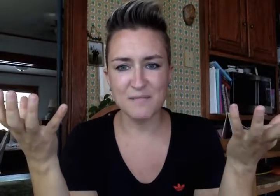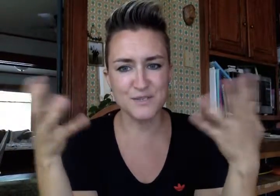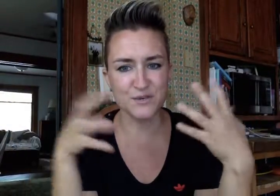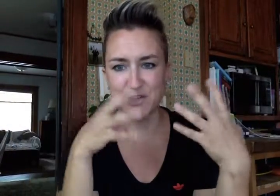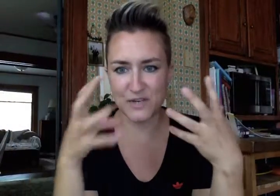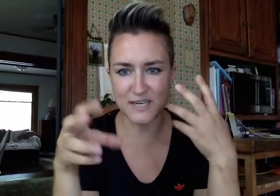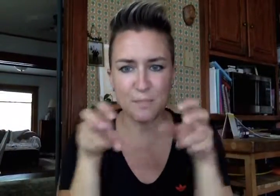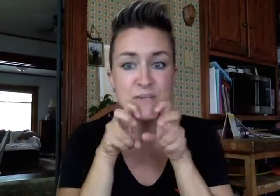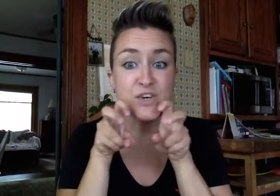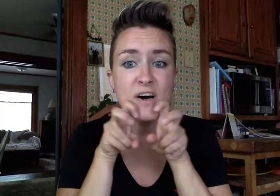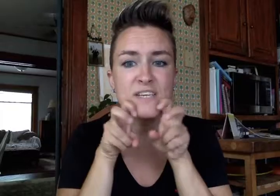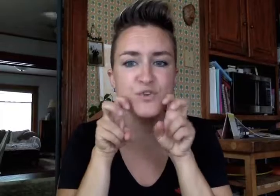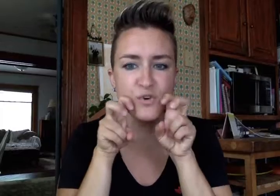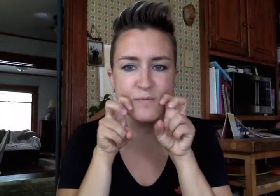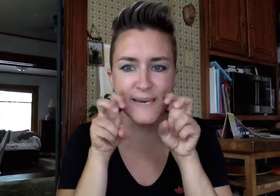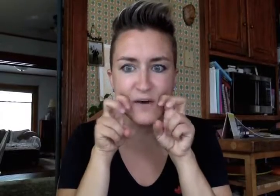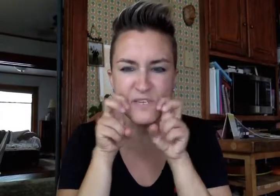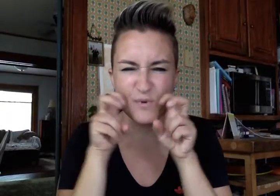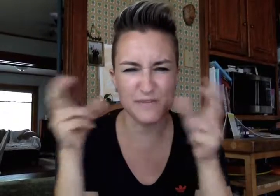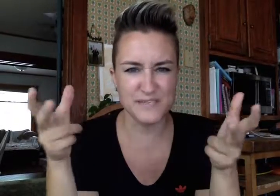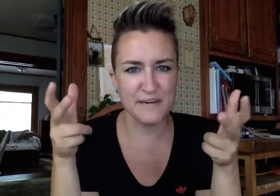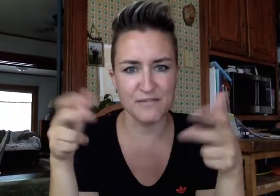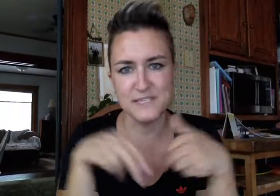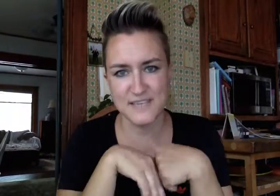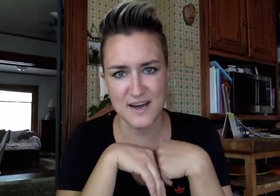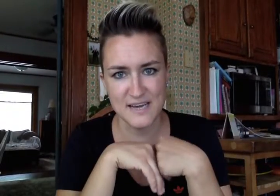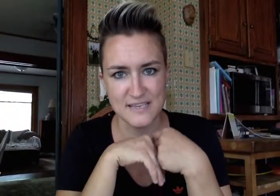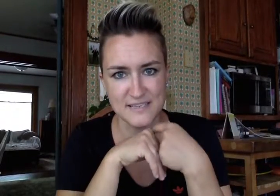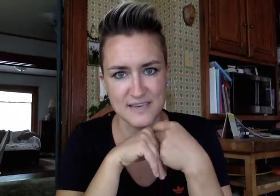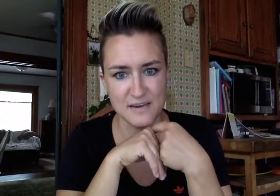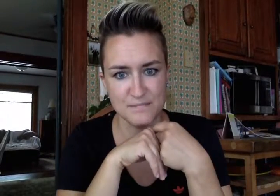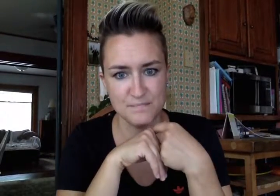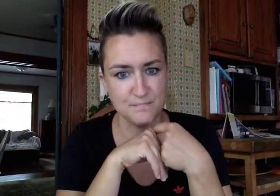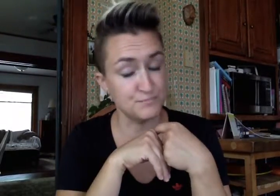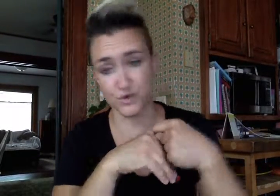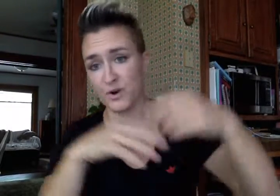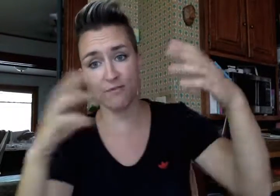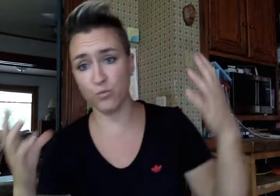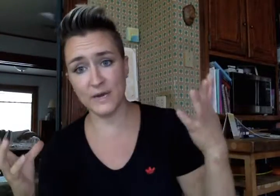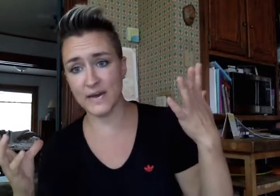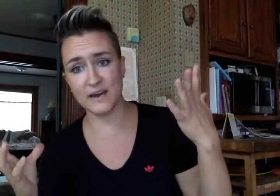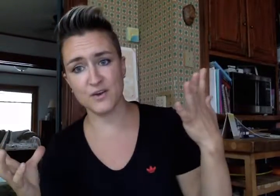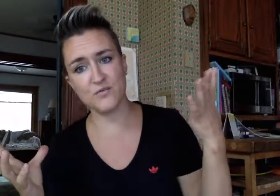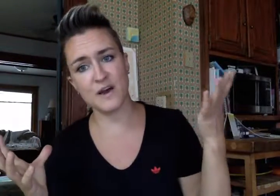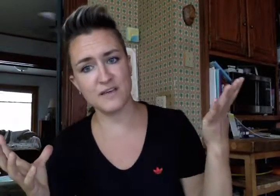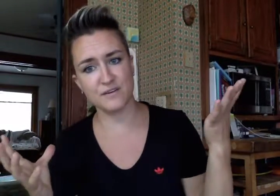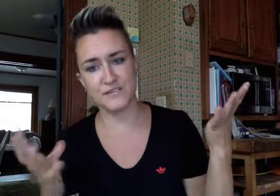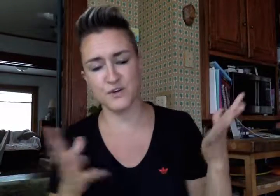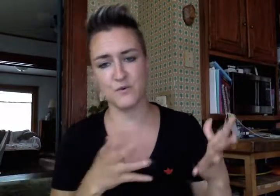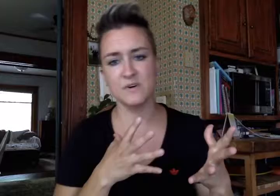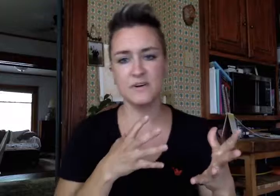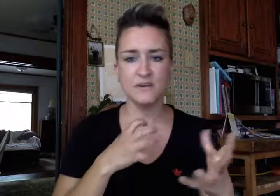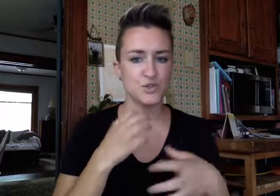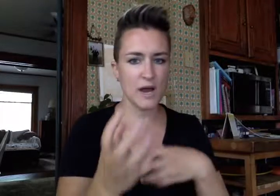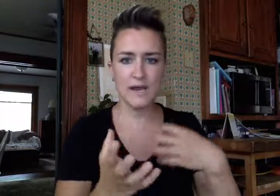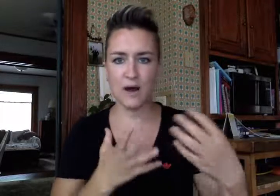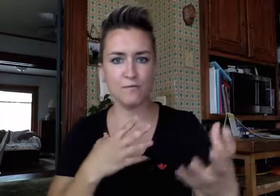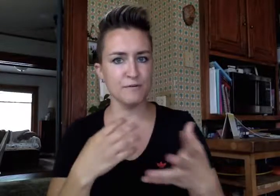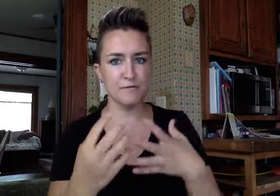so she looked it up and taught it to him, and now it's one of his favorite signs. And sure enough, we had not known that either. So try it out. Feel free